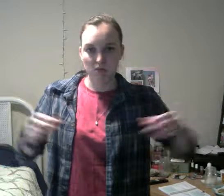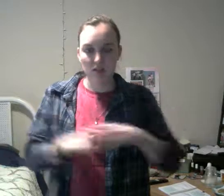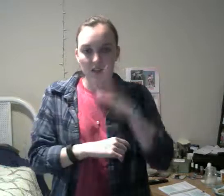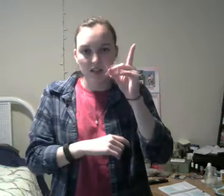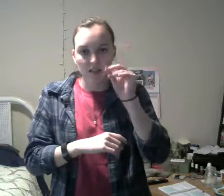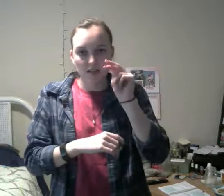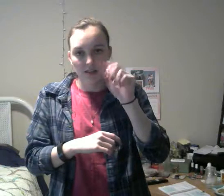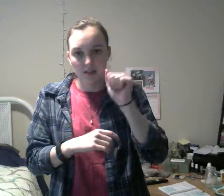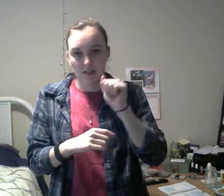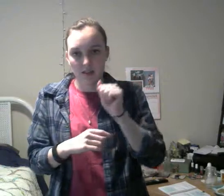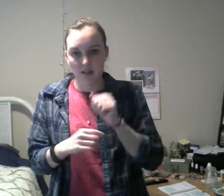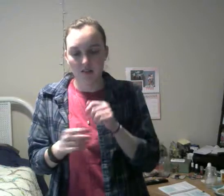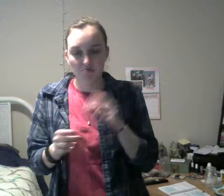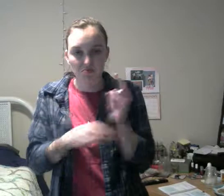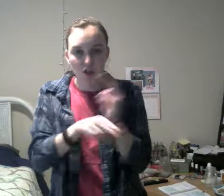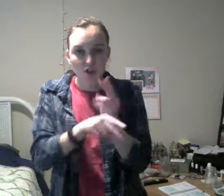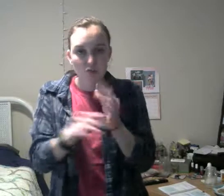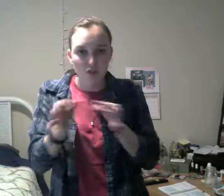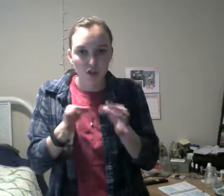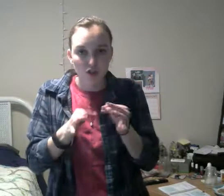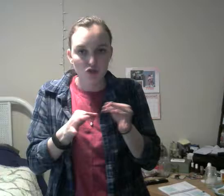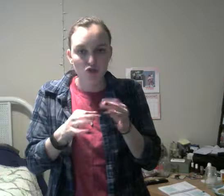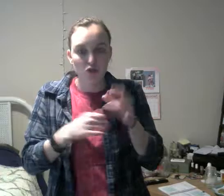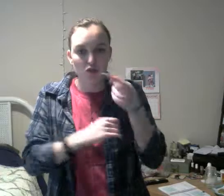used in controlling gene expression. So that's a lot. We went all